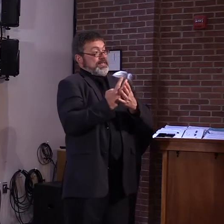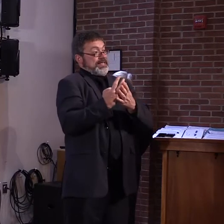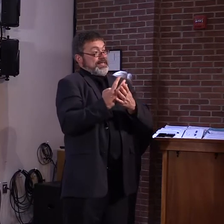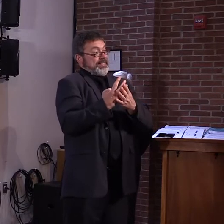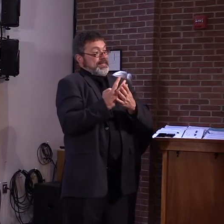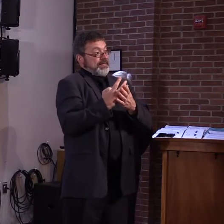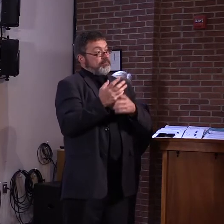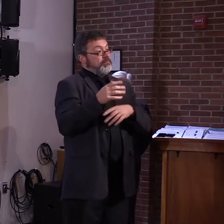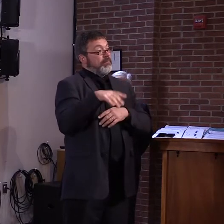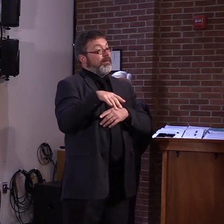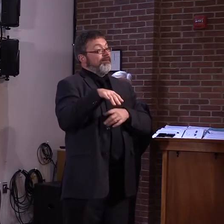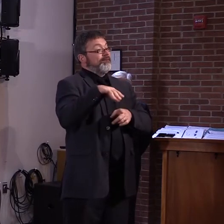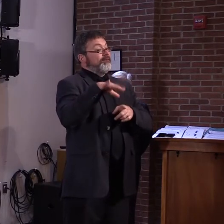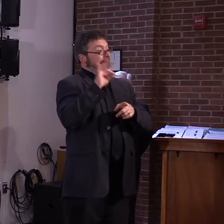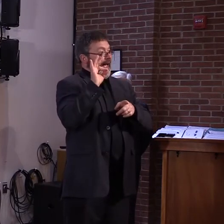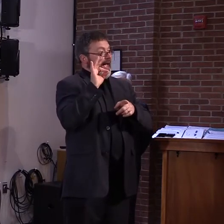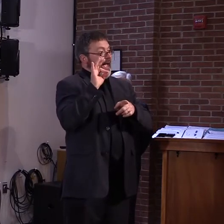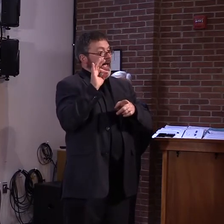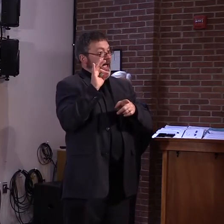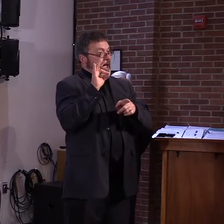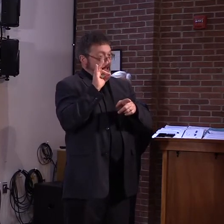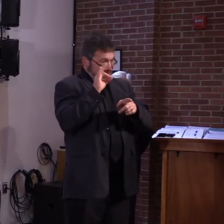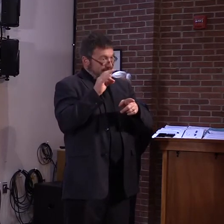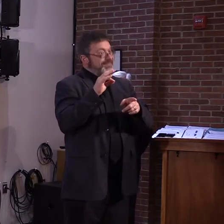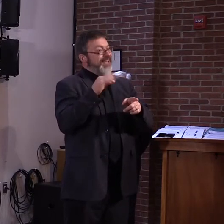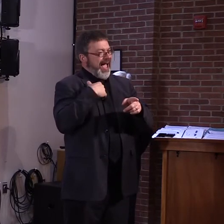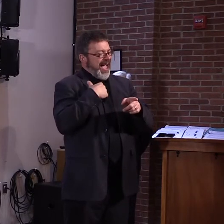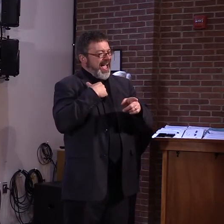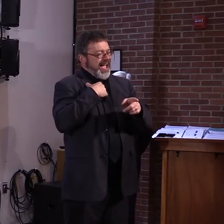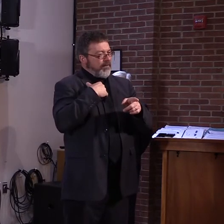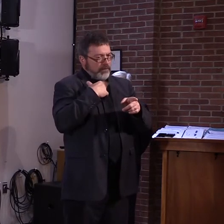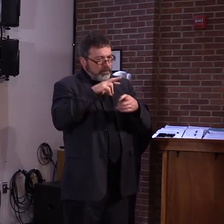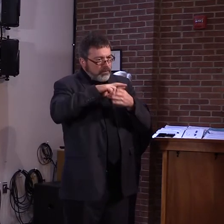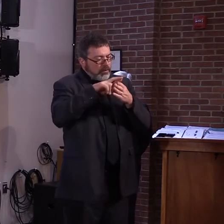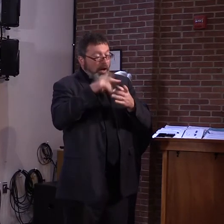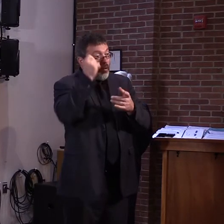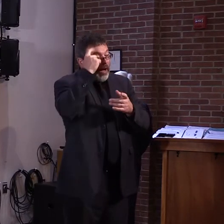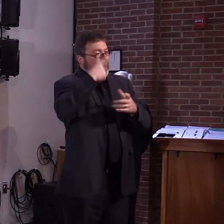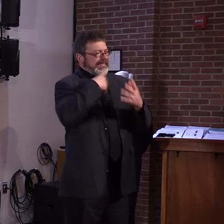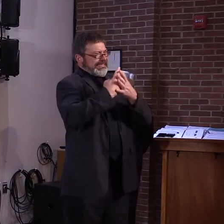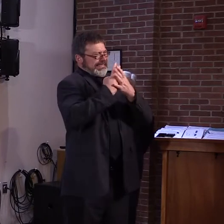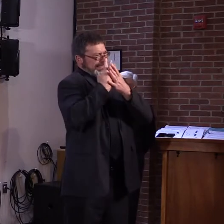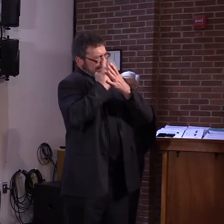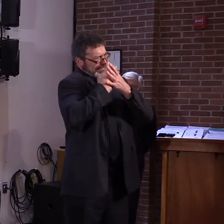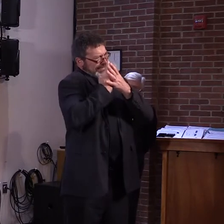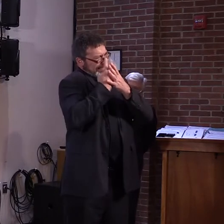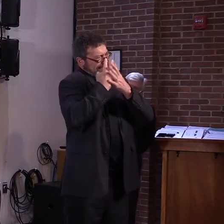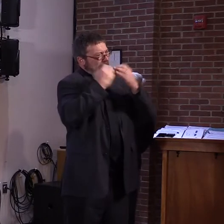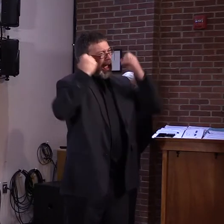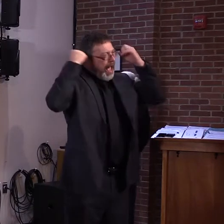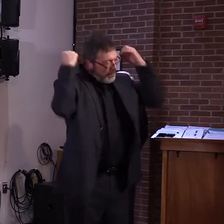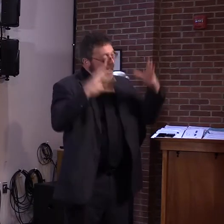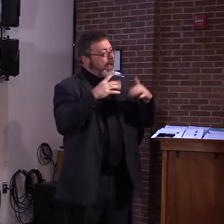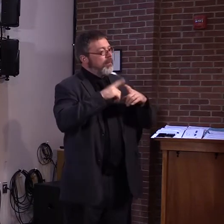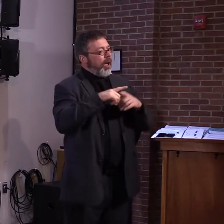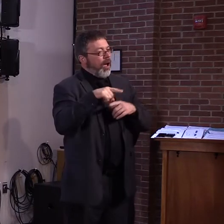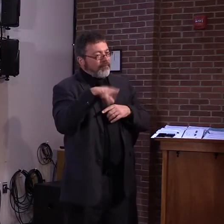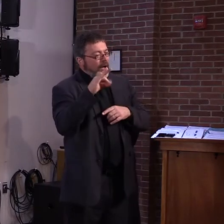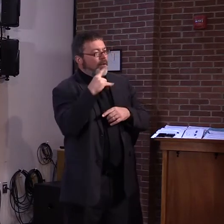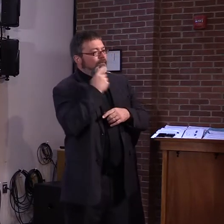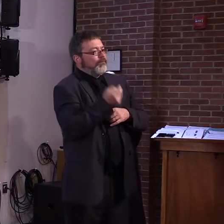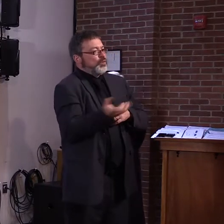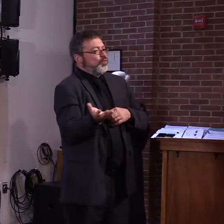positives is really low, and we've seen that in Vermont when we've done facility-wide testing. The vast majority of our results are